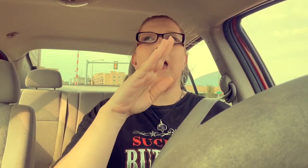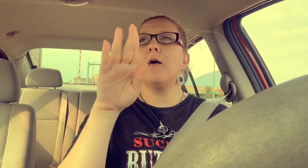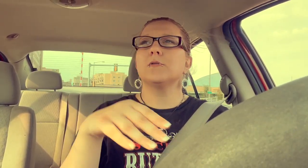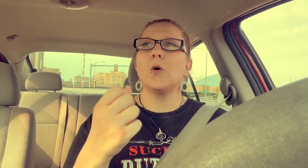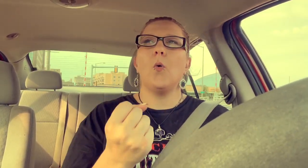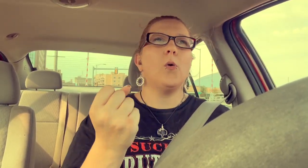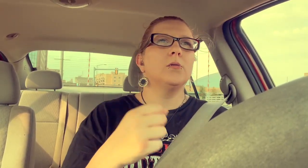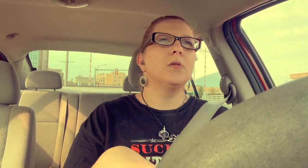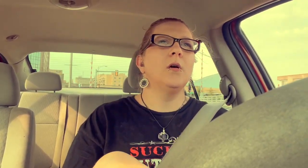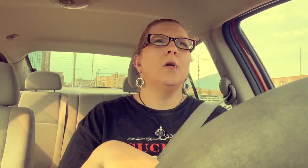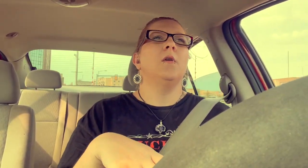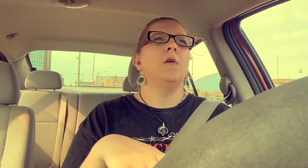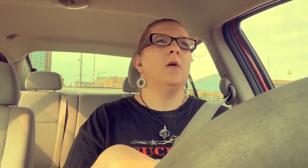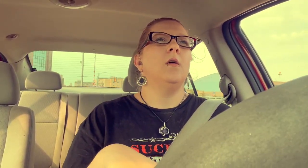house.